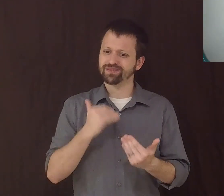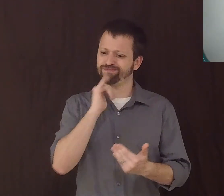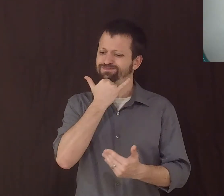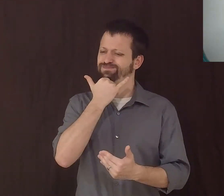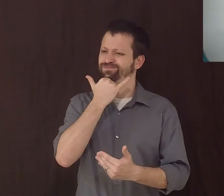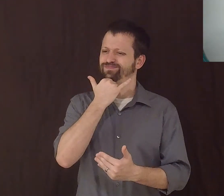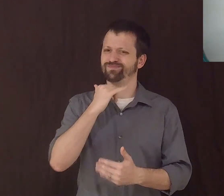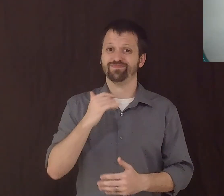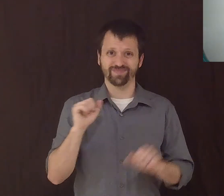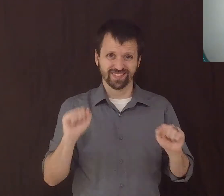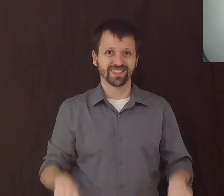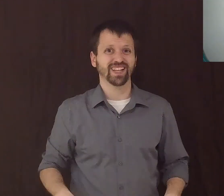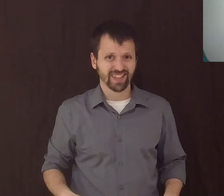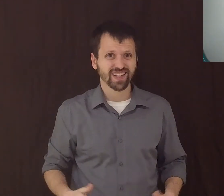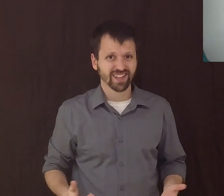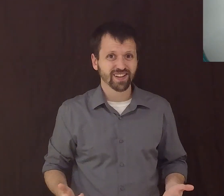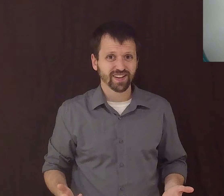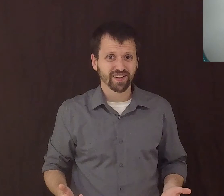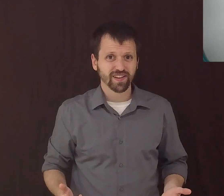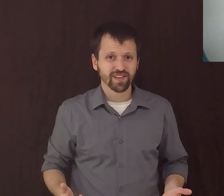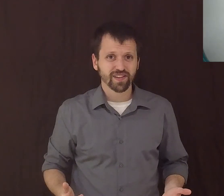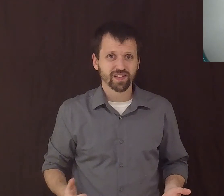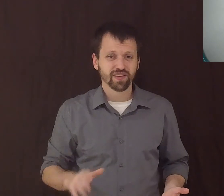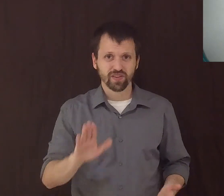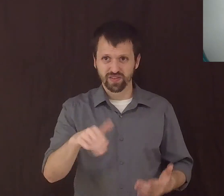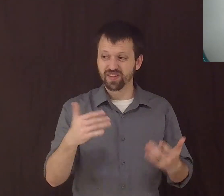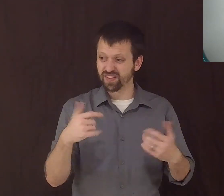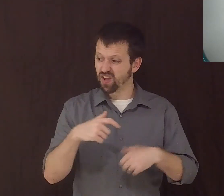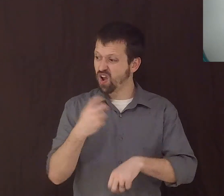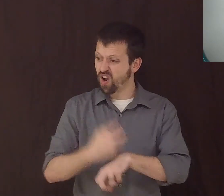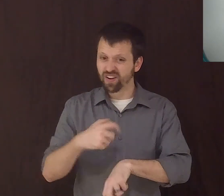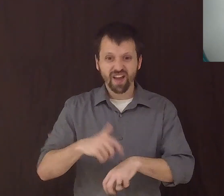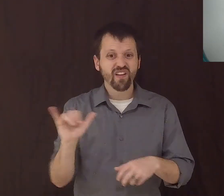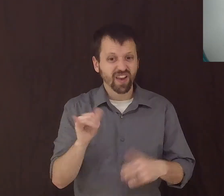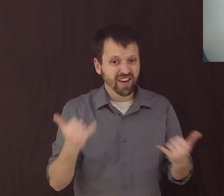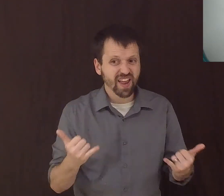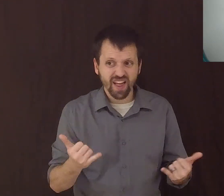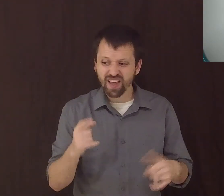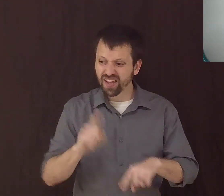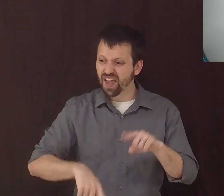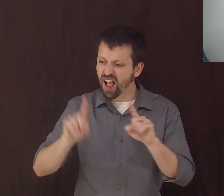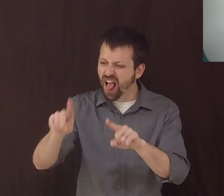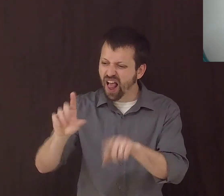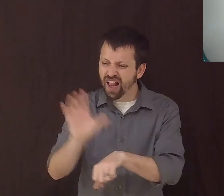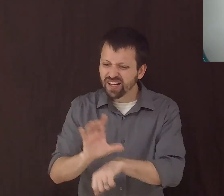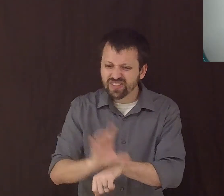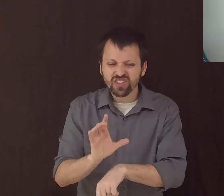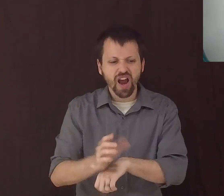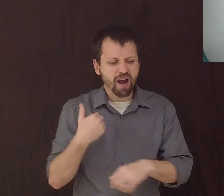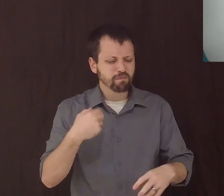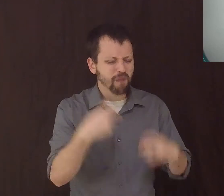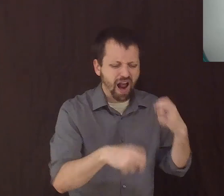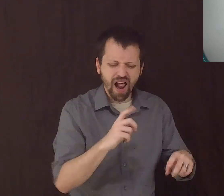of adversity, when we're going through times like this right now, when, you know, again, we can't meet as a church and we've got problems and we got other